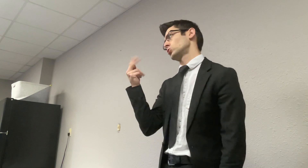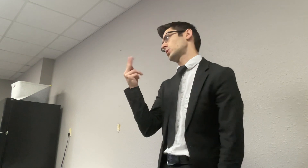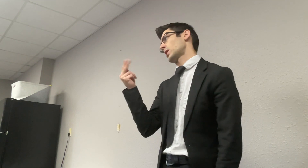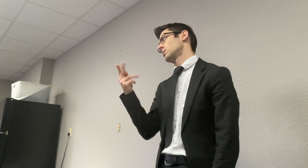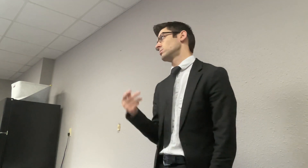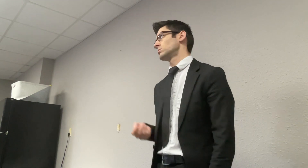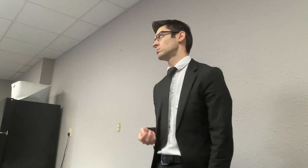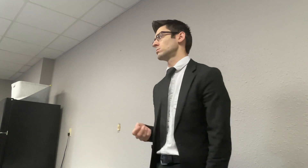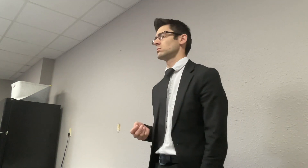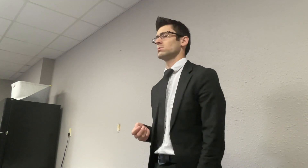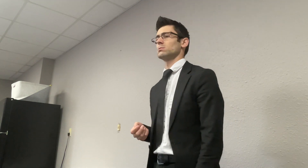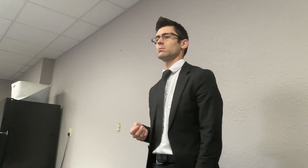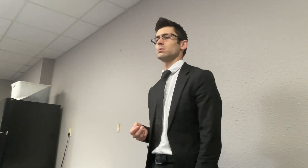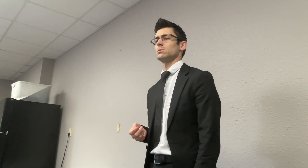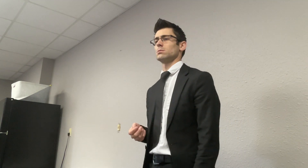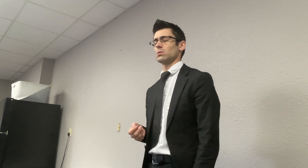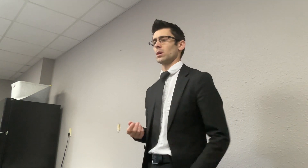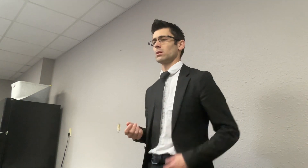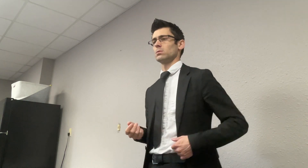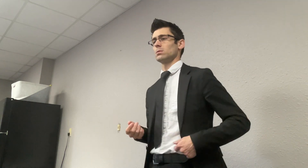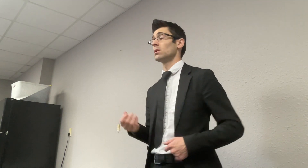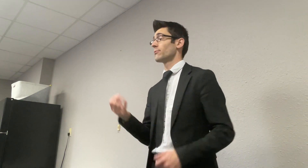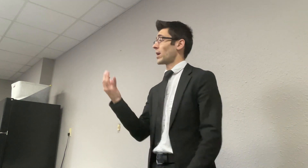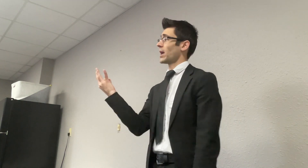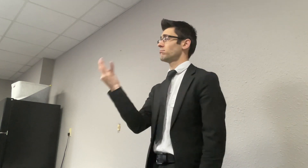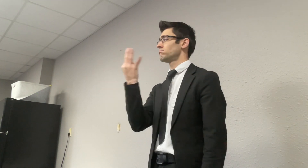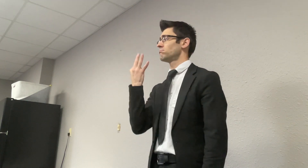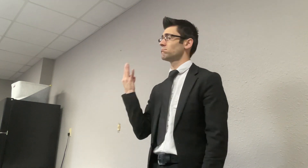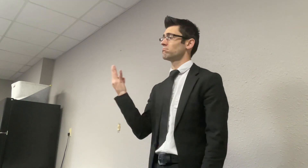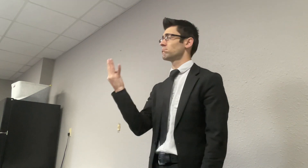Thursday. Okay, Friday,